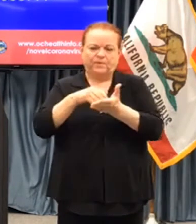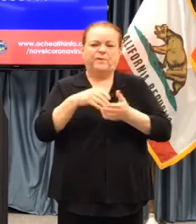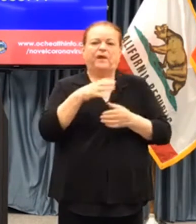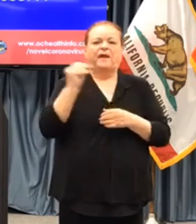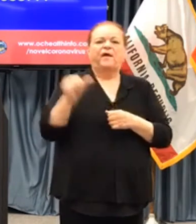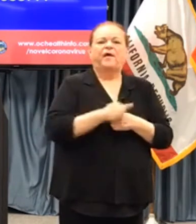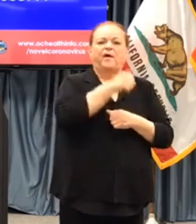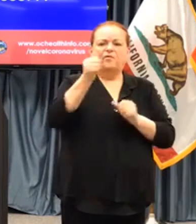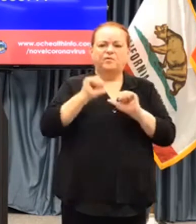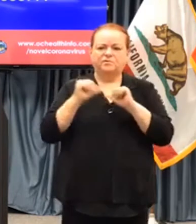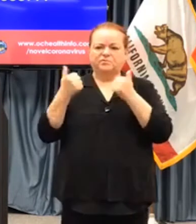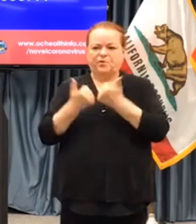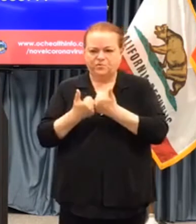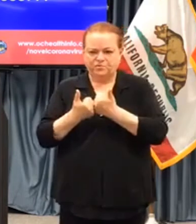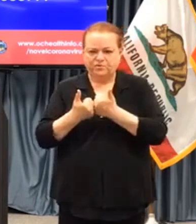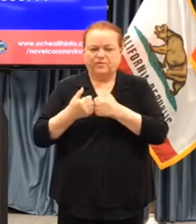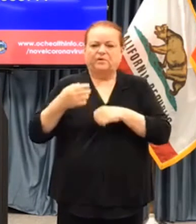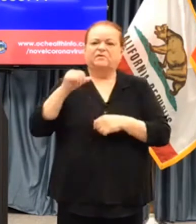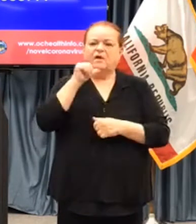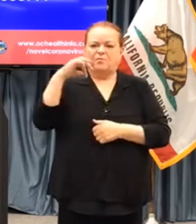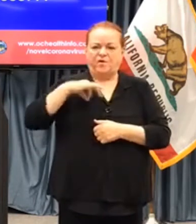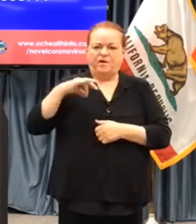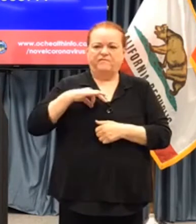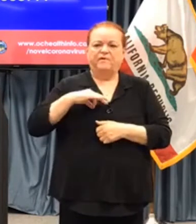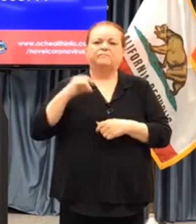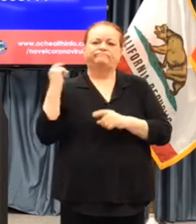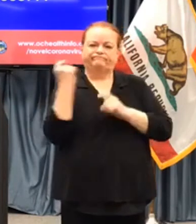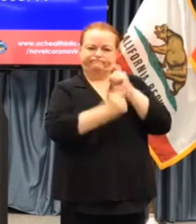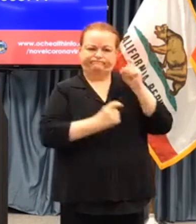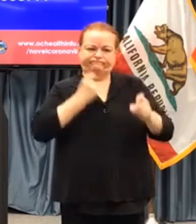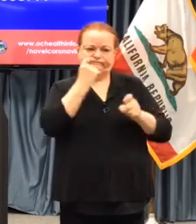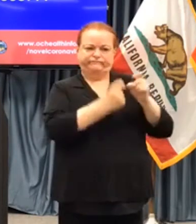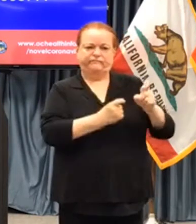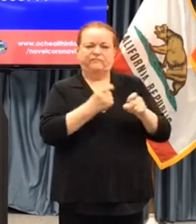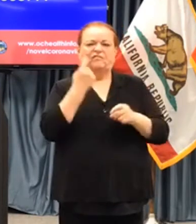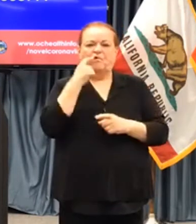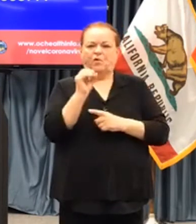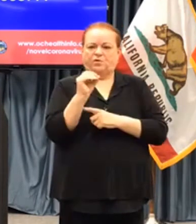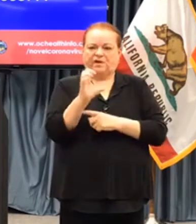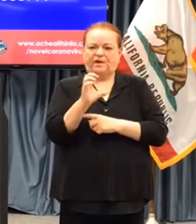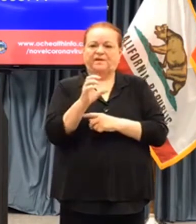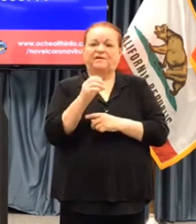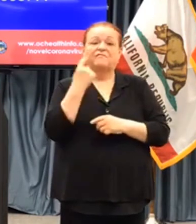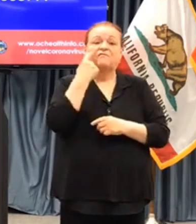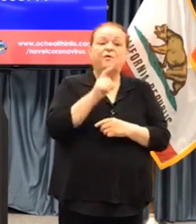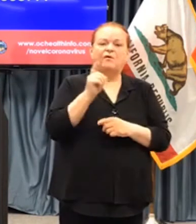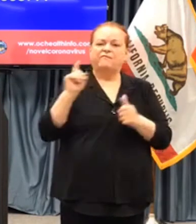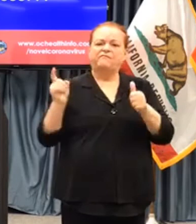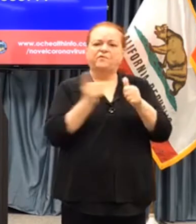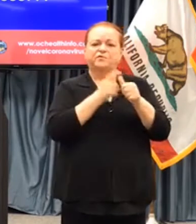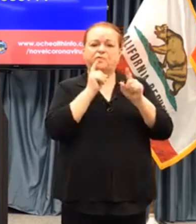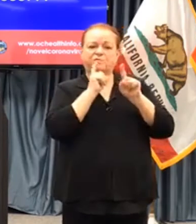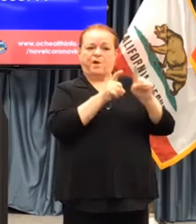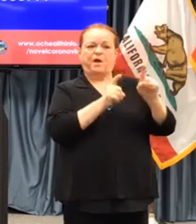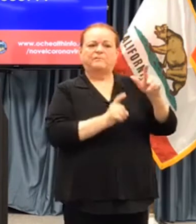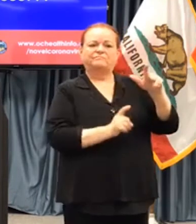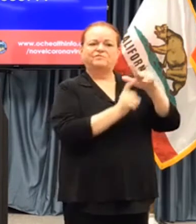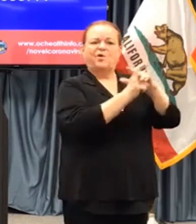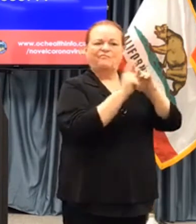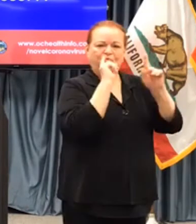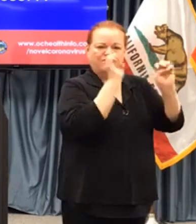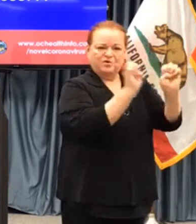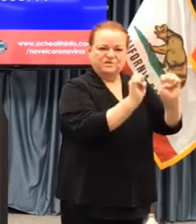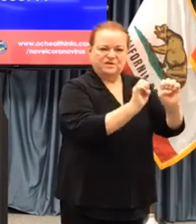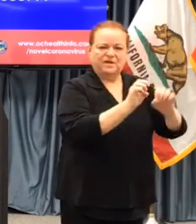All these vital PPE will be going to our first responders and health workers that are working so